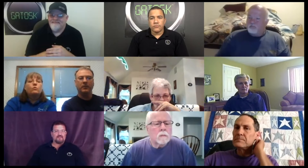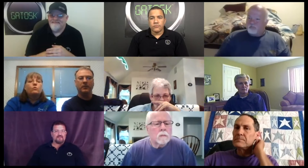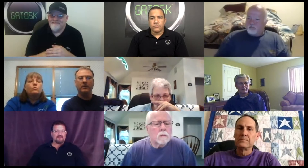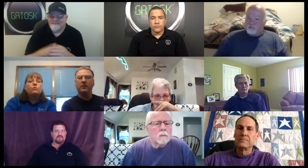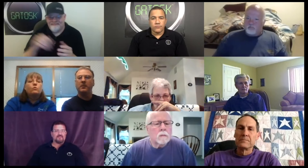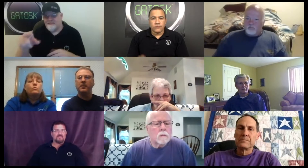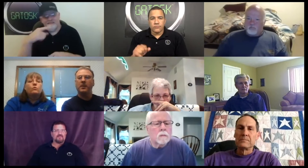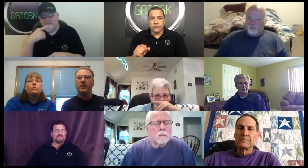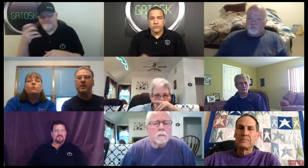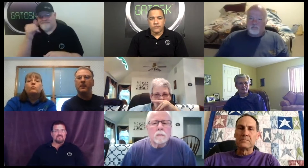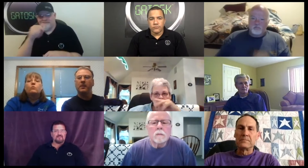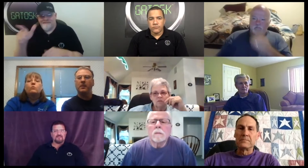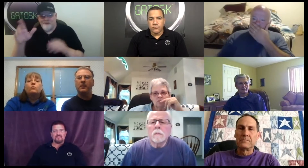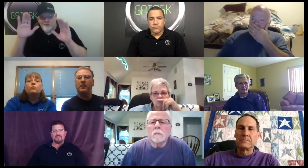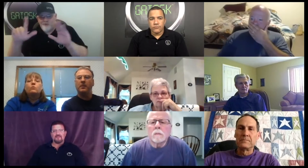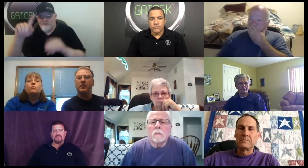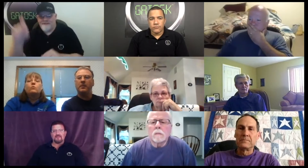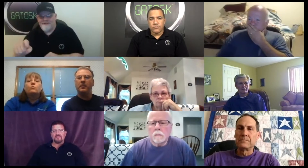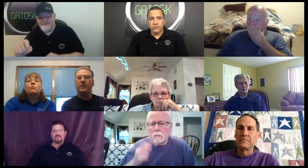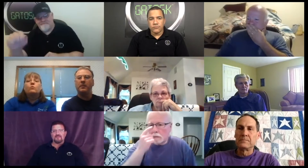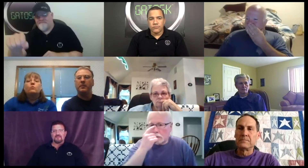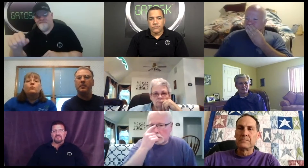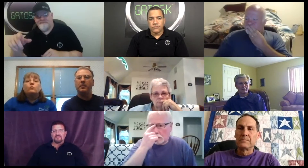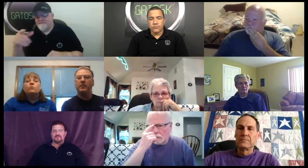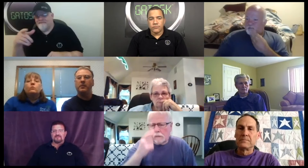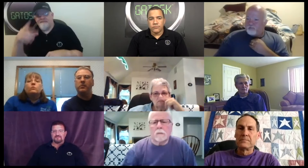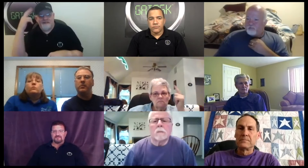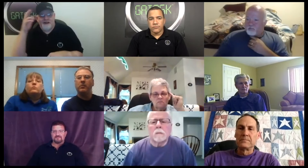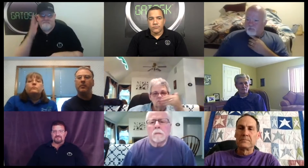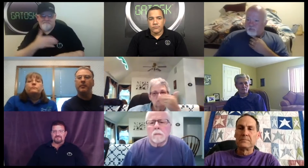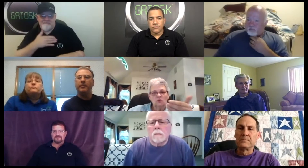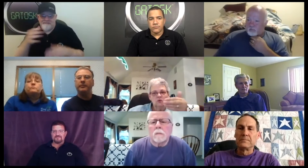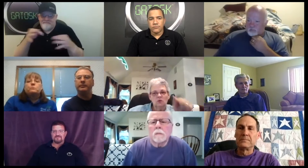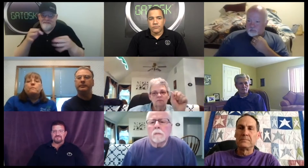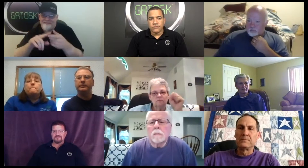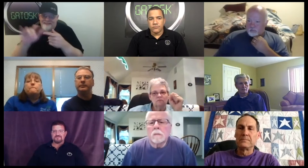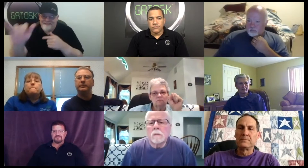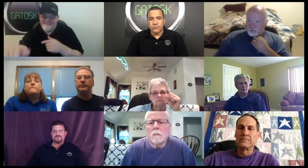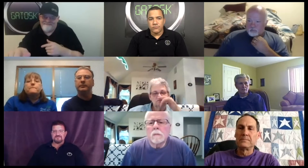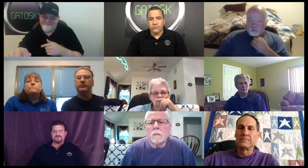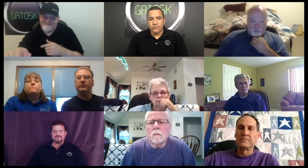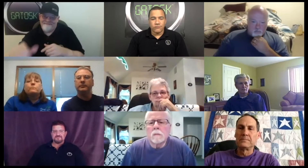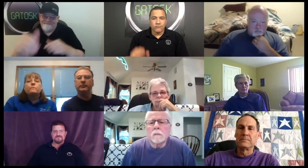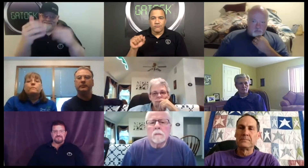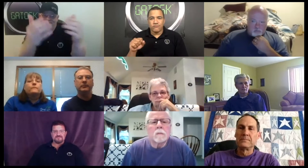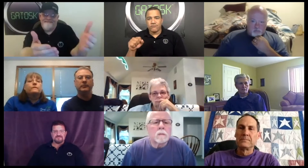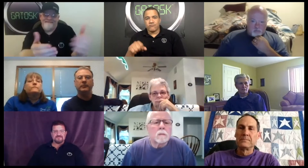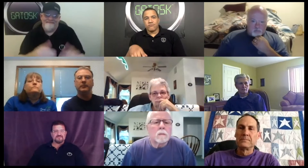who are very experienced. It'd make it easier for it. That's a wonderful question. Raymond would be happy to explain